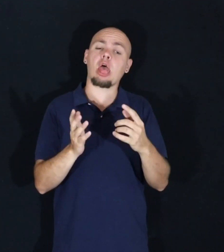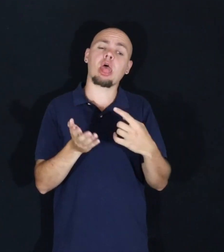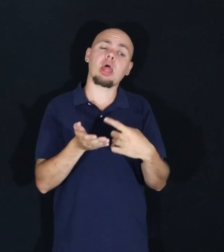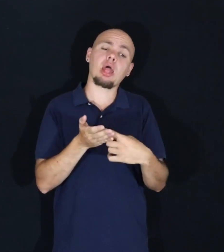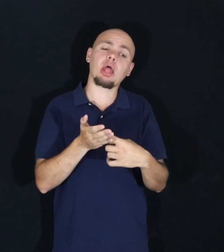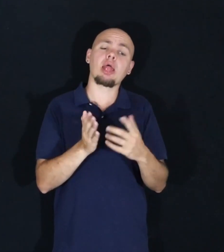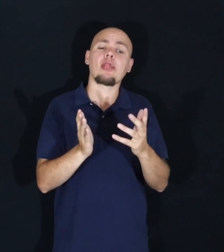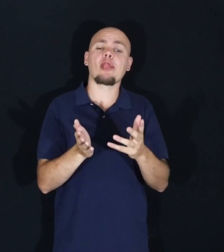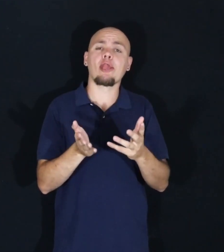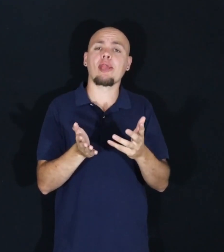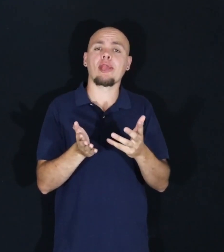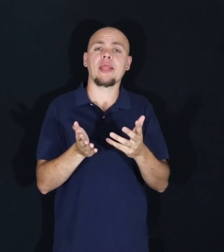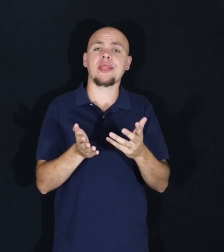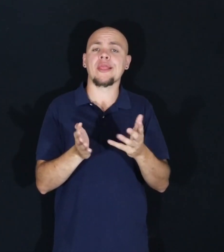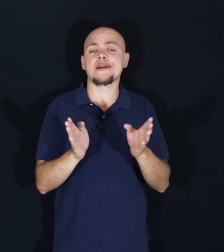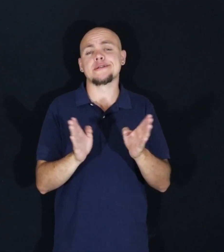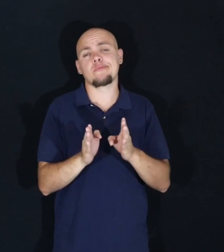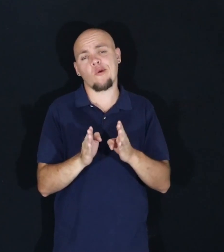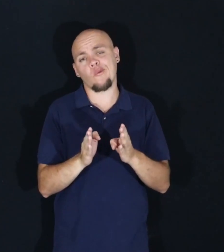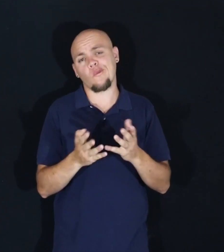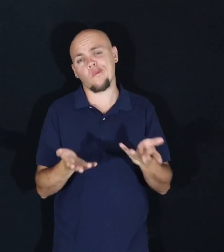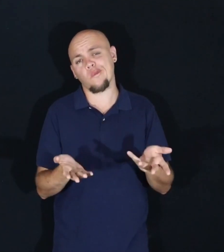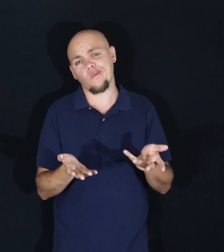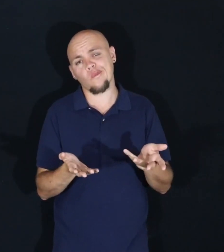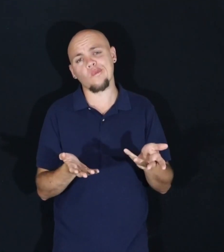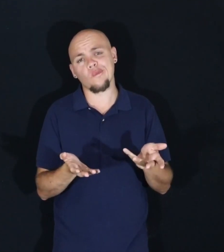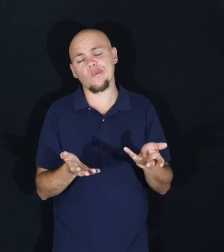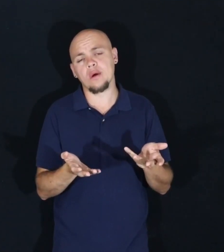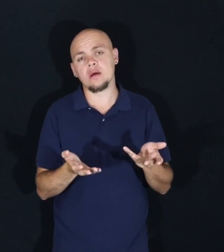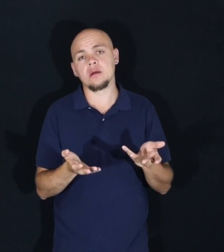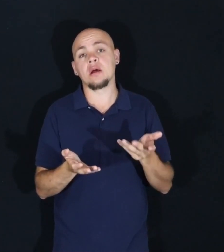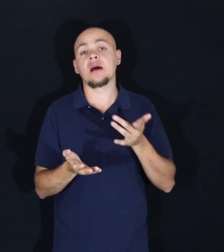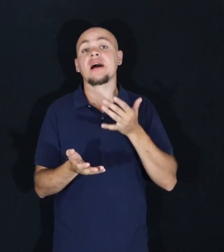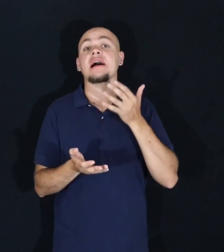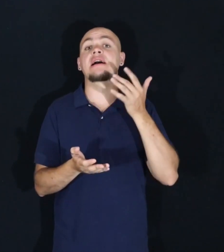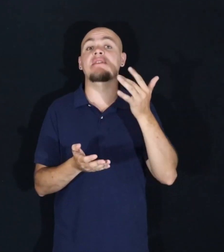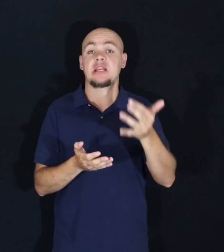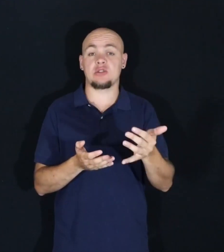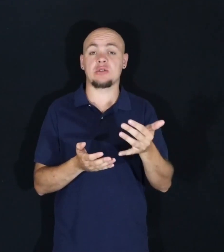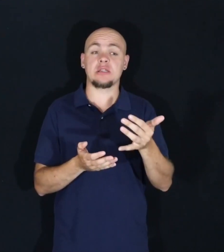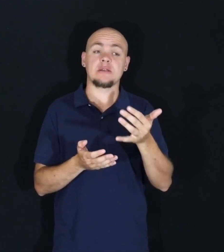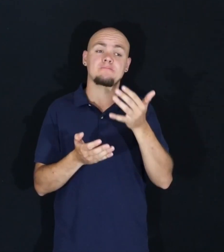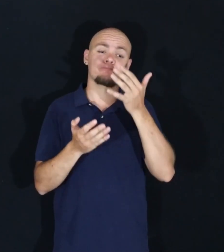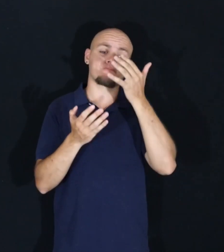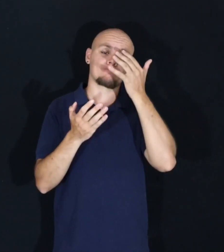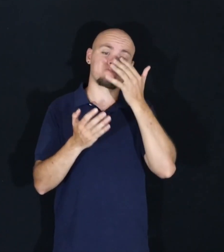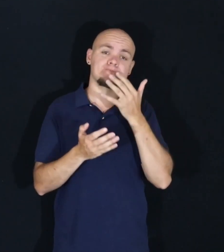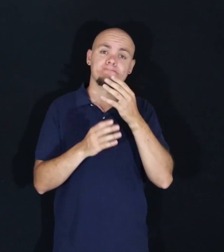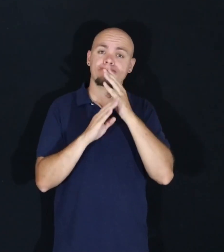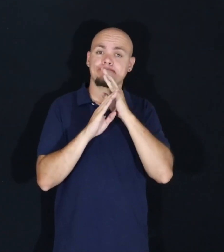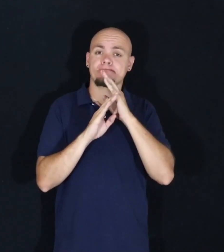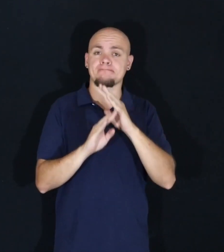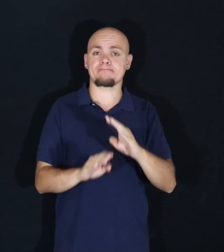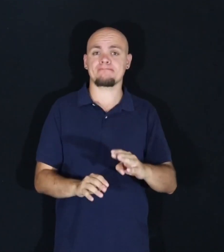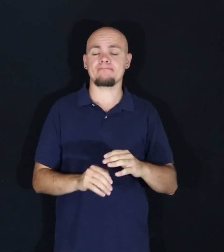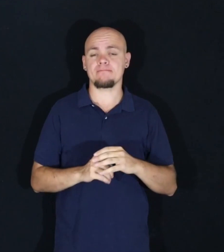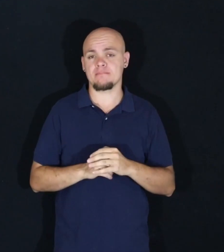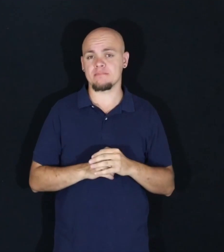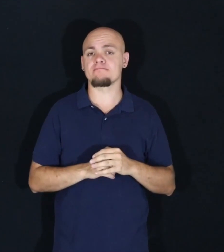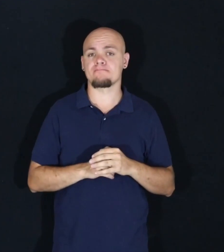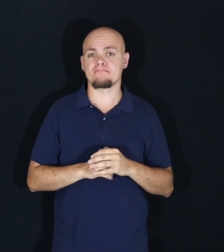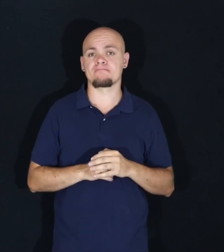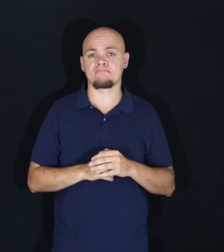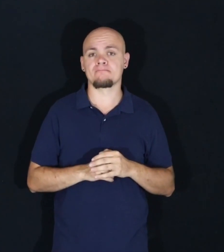talk is small. Eventually, a lengthy, miserable silence fell upon